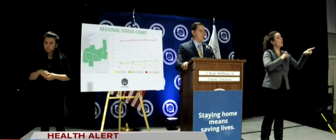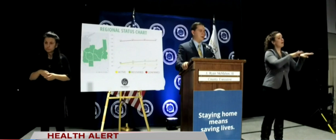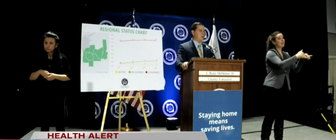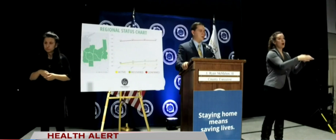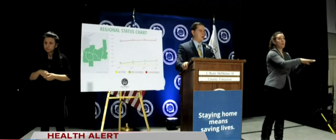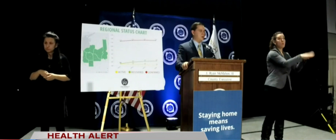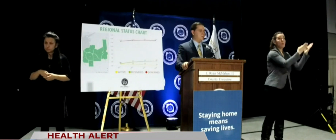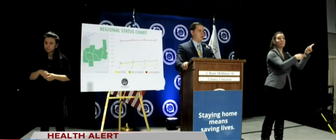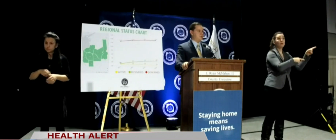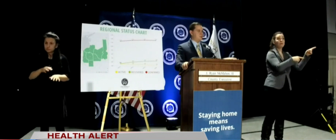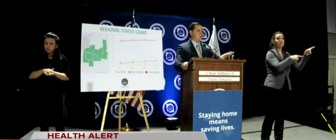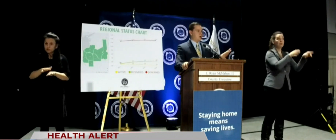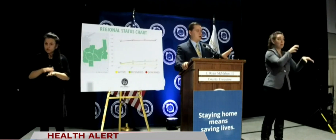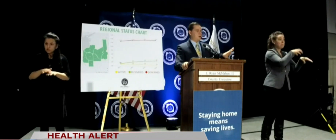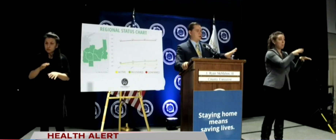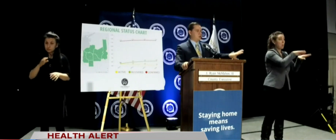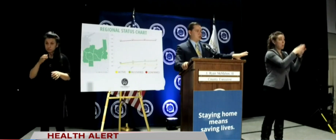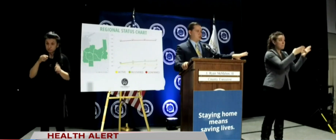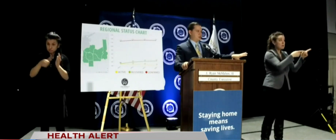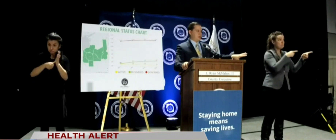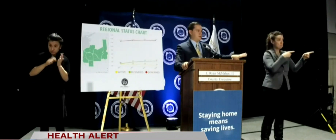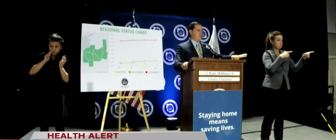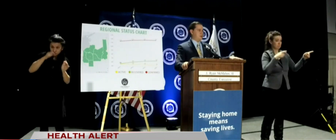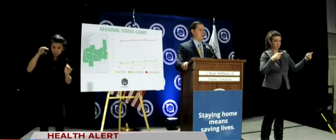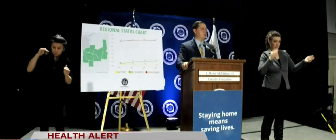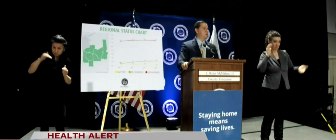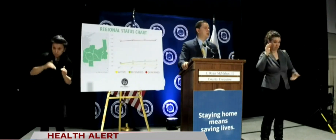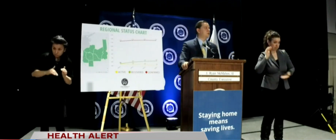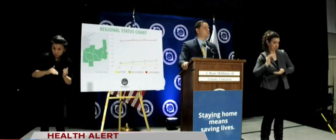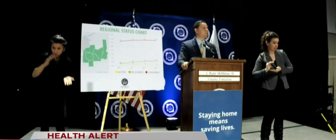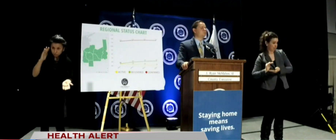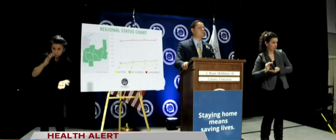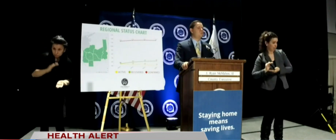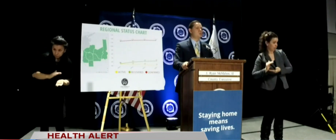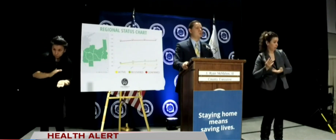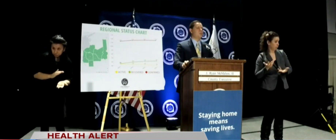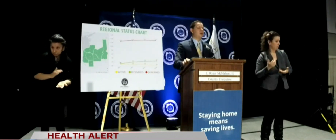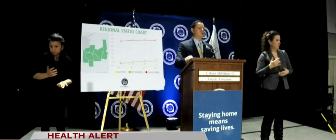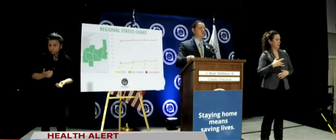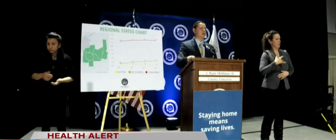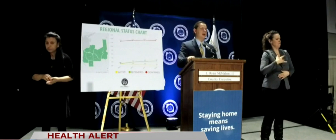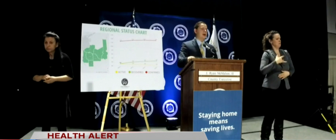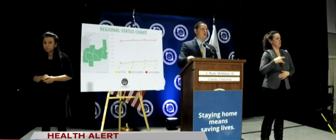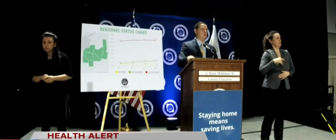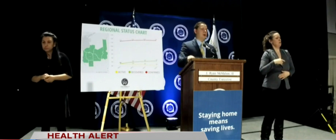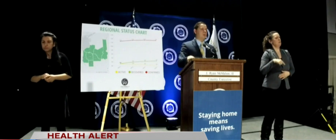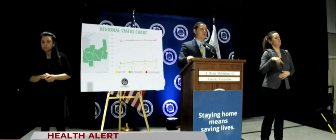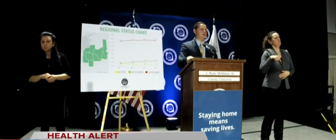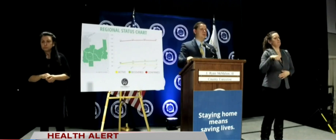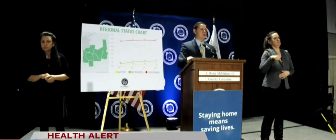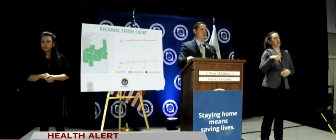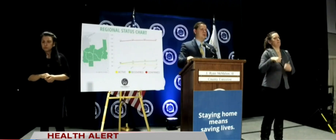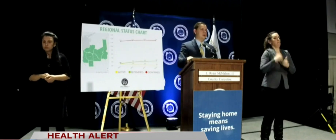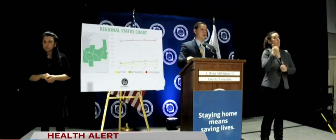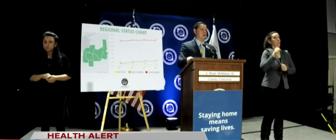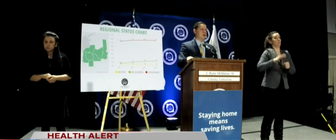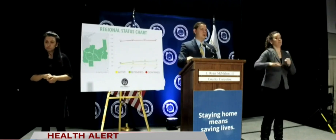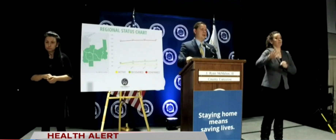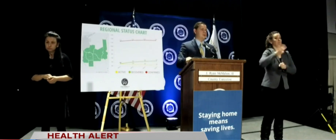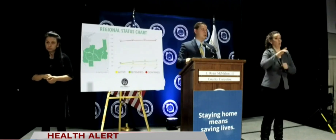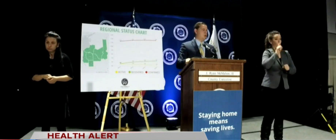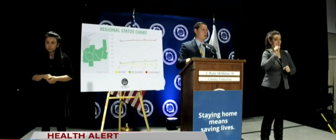testing demand at some of our traditional testing sites. Mind you, we'll probably see the triage